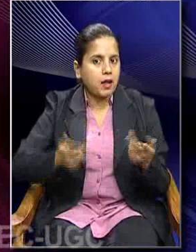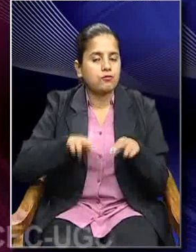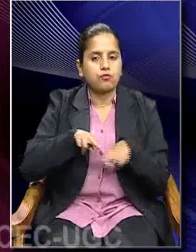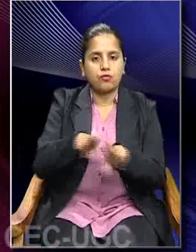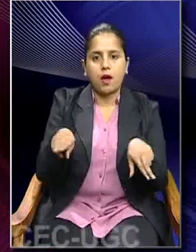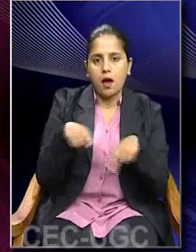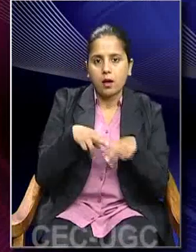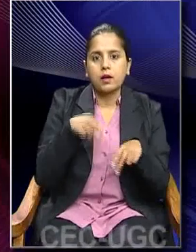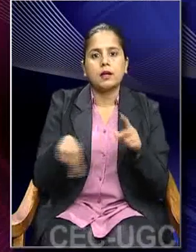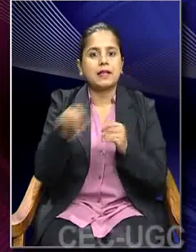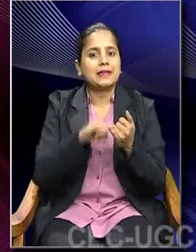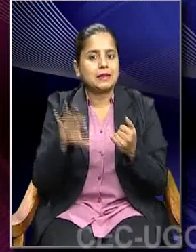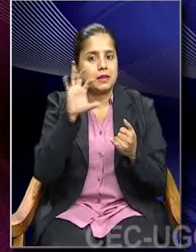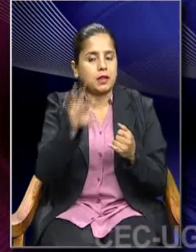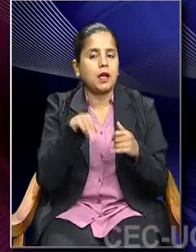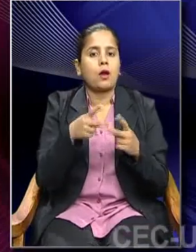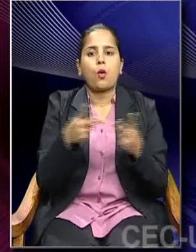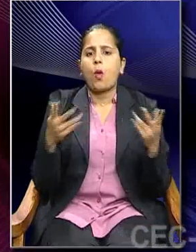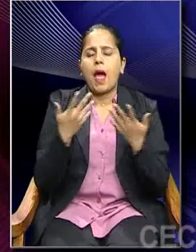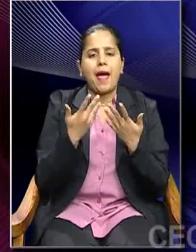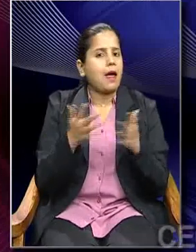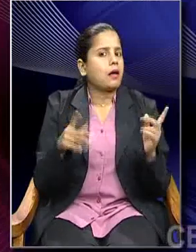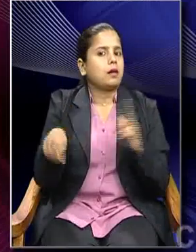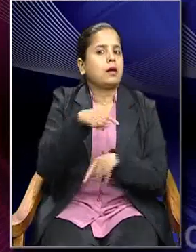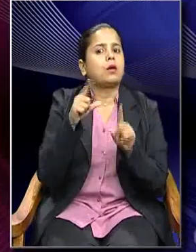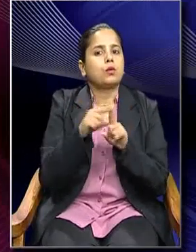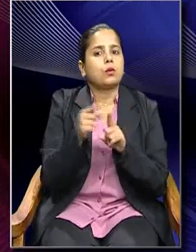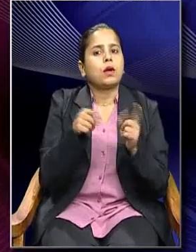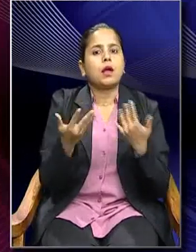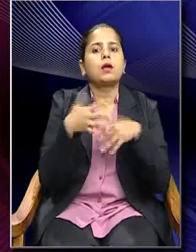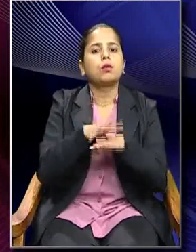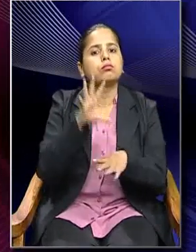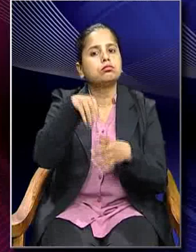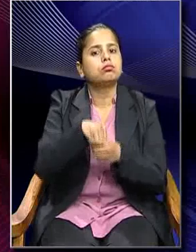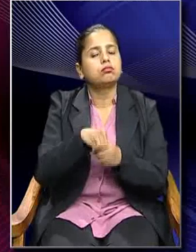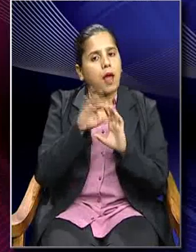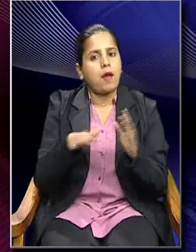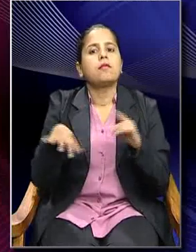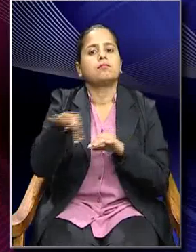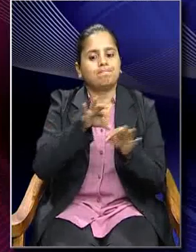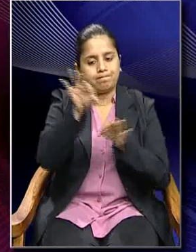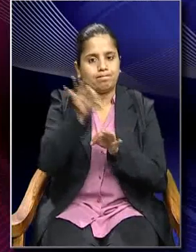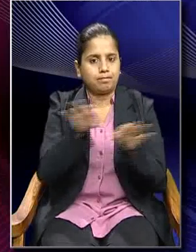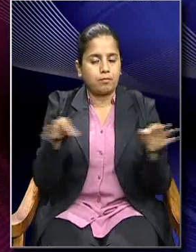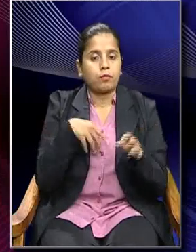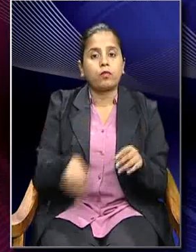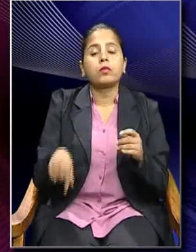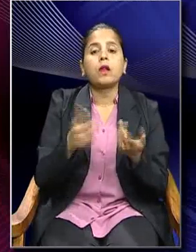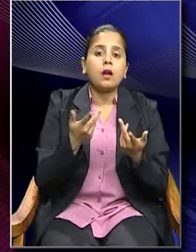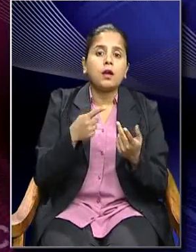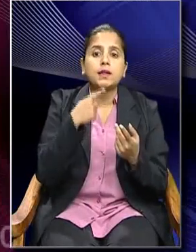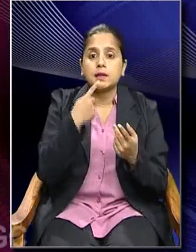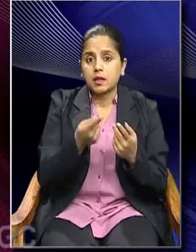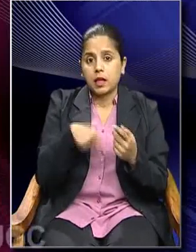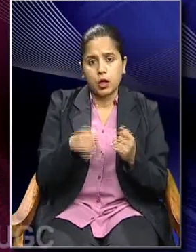family, state, the market, everything is included in this sphere. So the sociological concepts